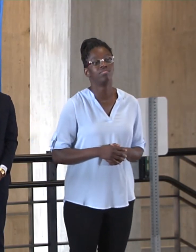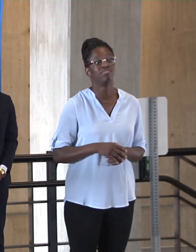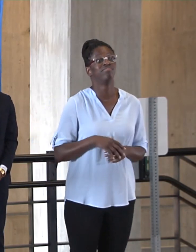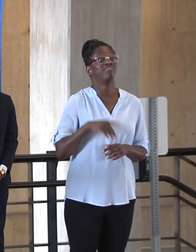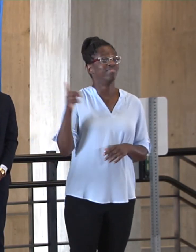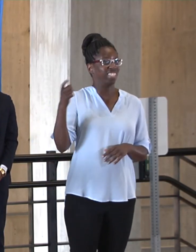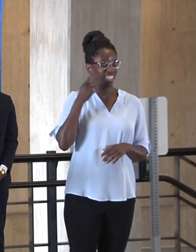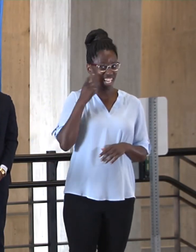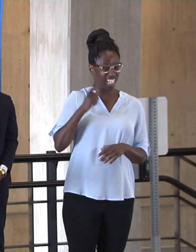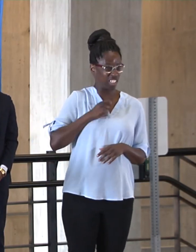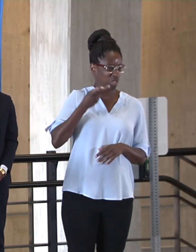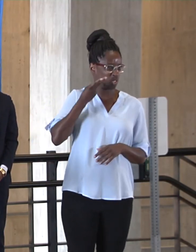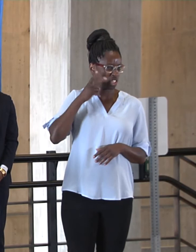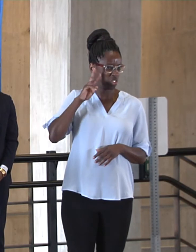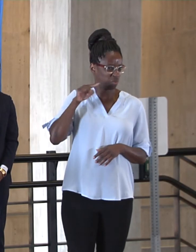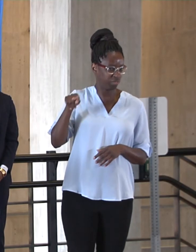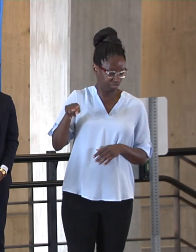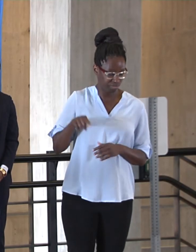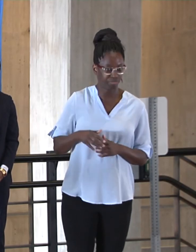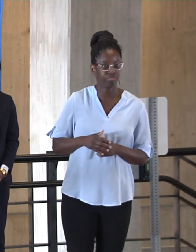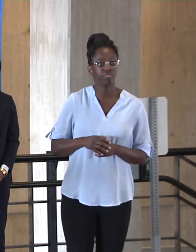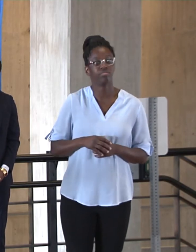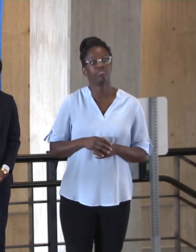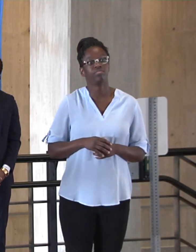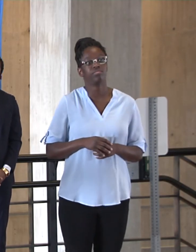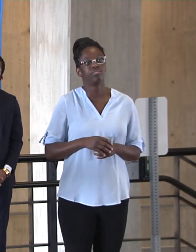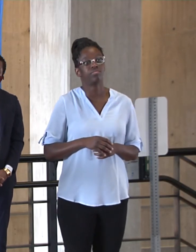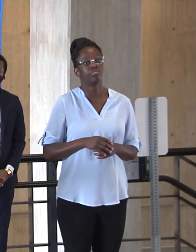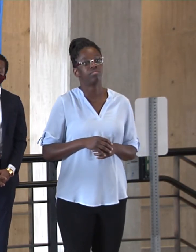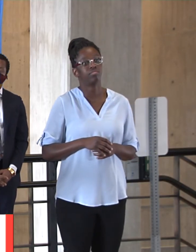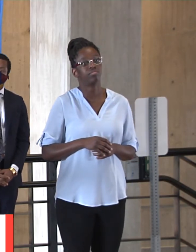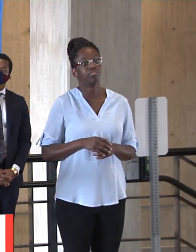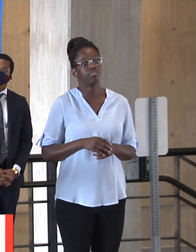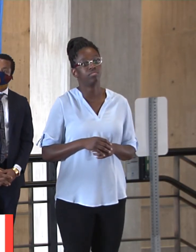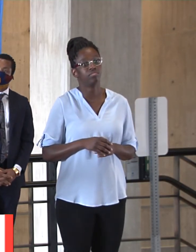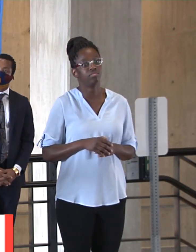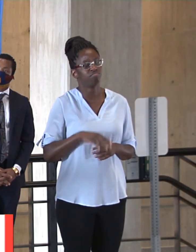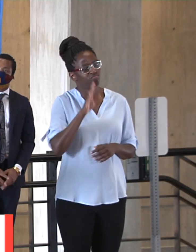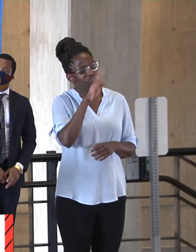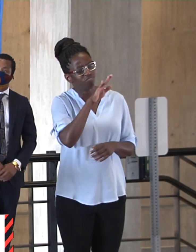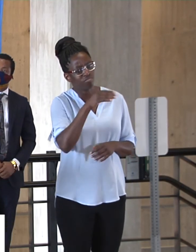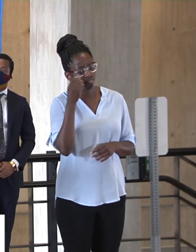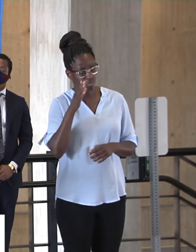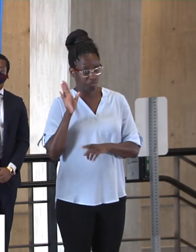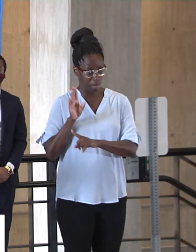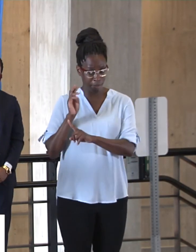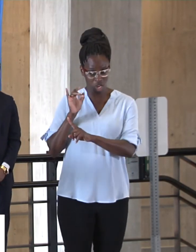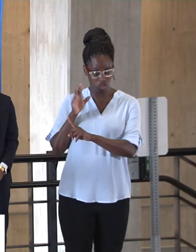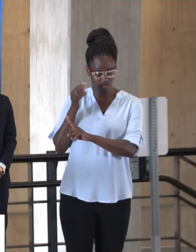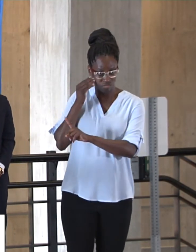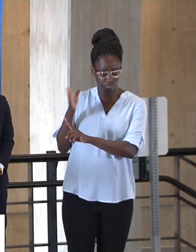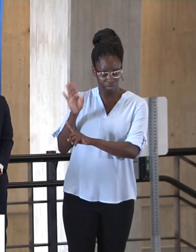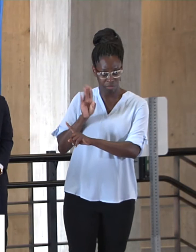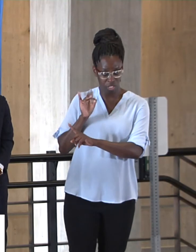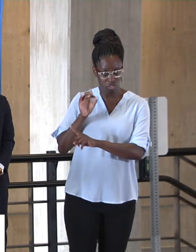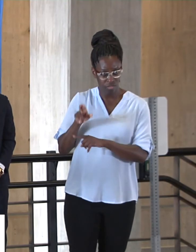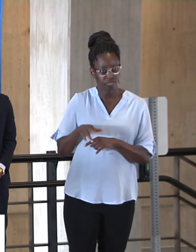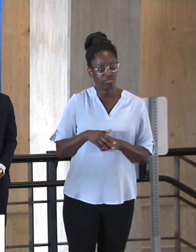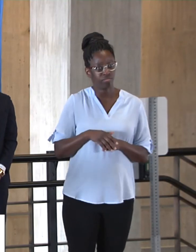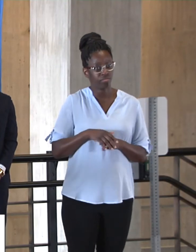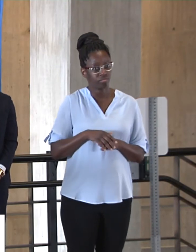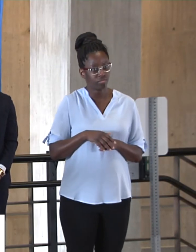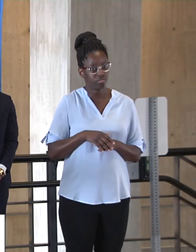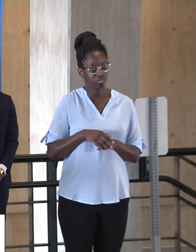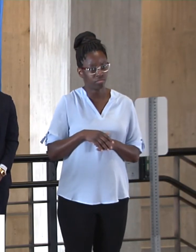said, I'm honored to be asked about this role, but she said, what's your commitment in this work? And what I said